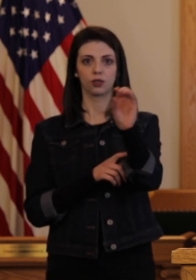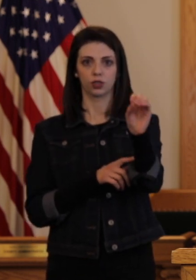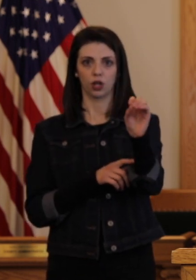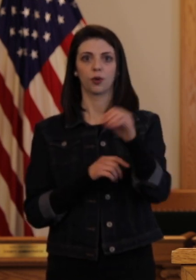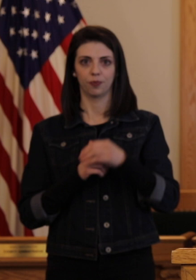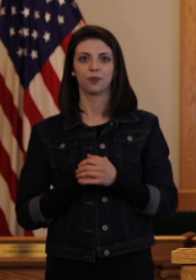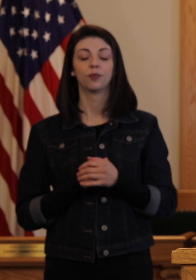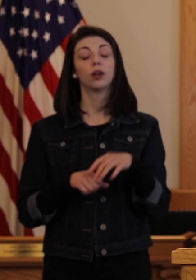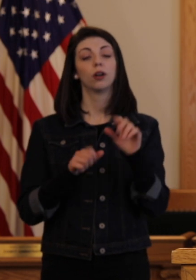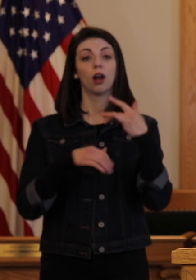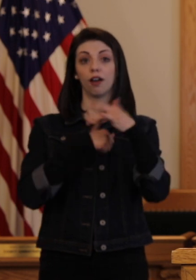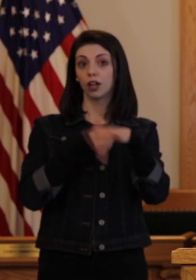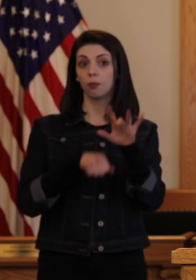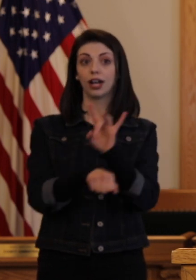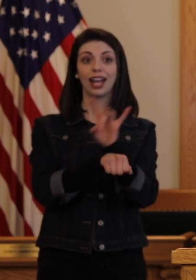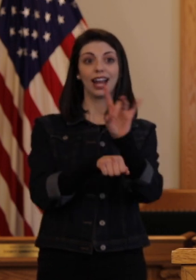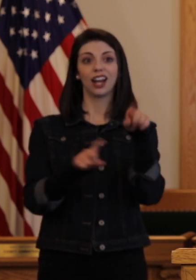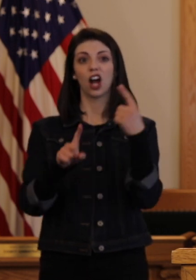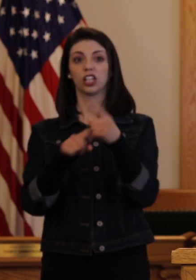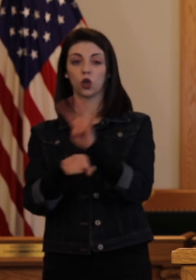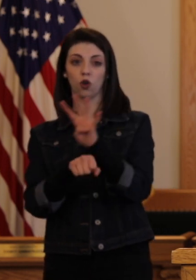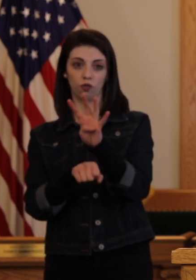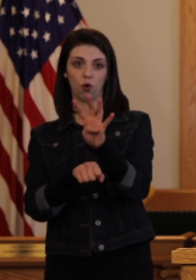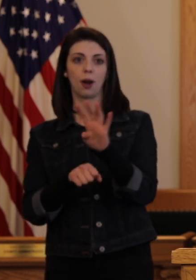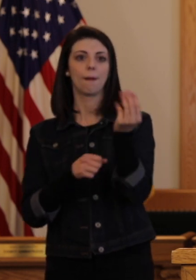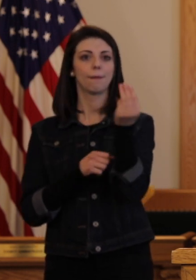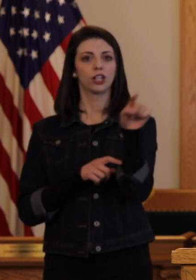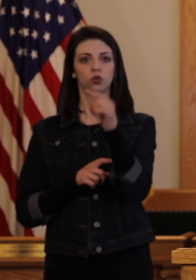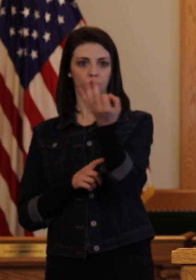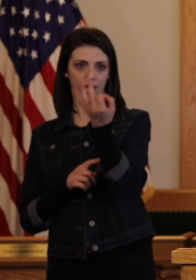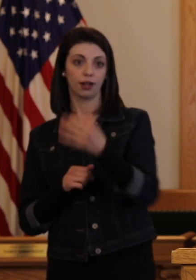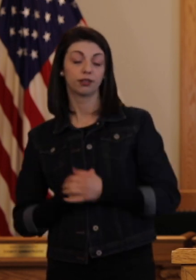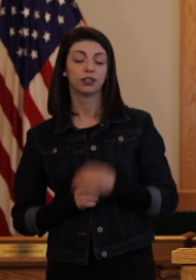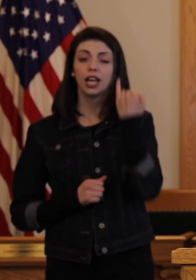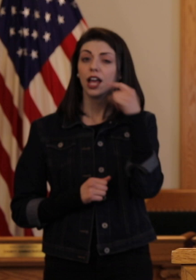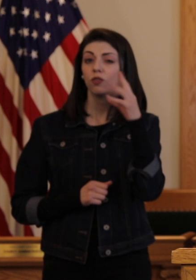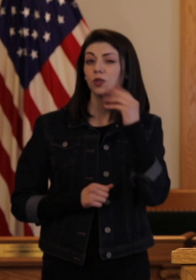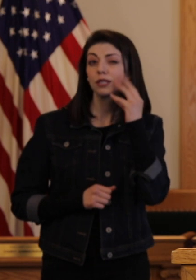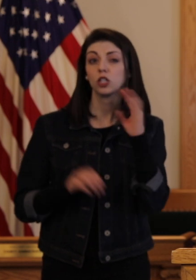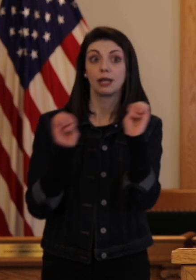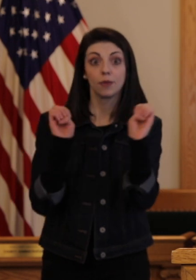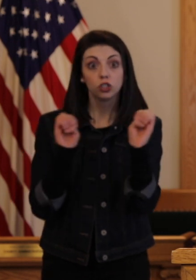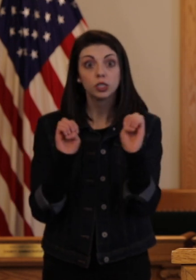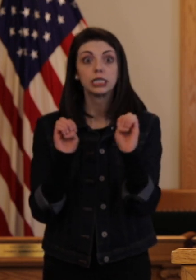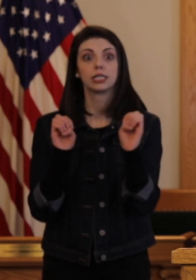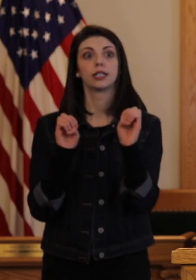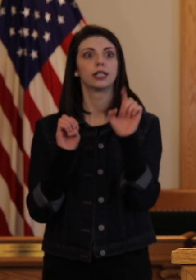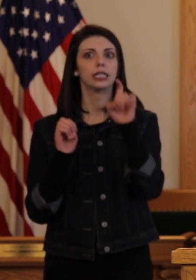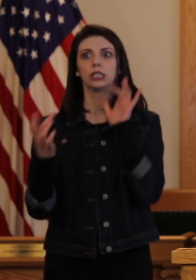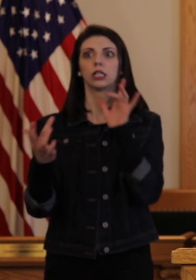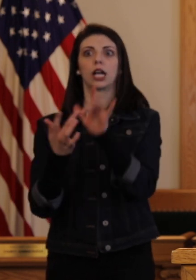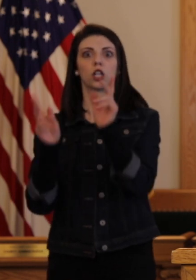315-591-9100 from 8 to 4 p.m. Monday through Friday. Should you experience an emergency and need to reach